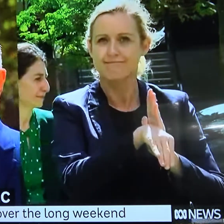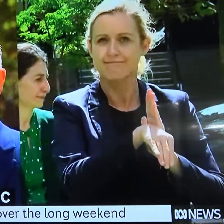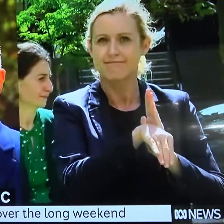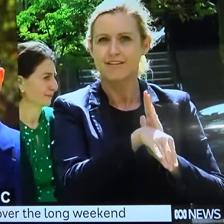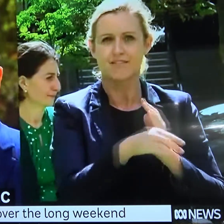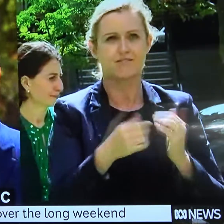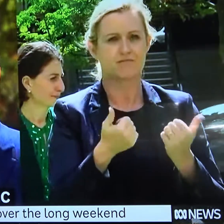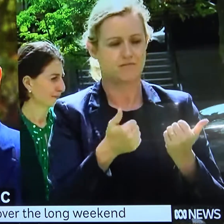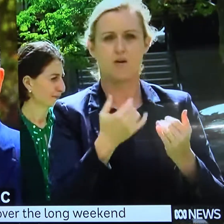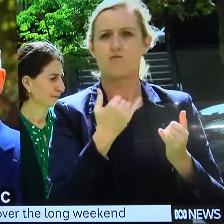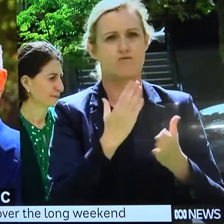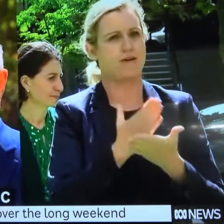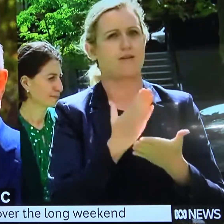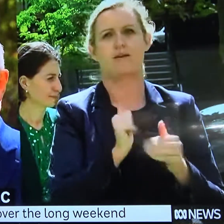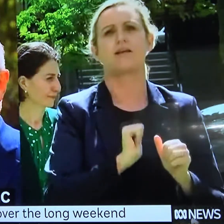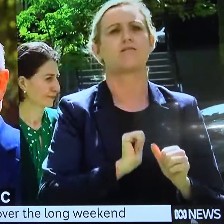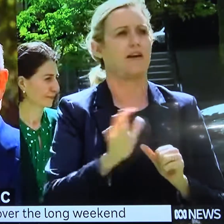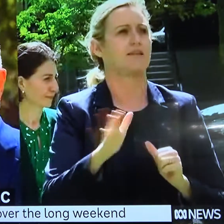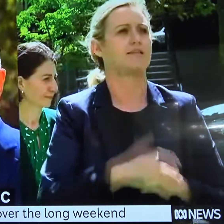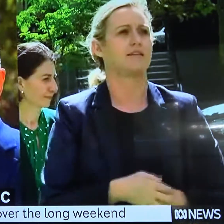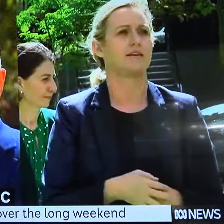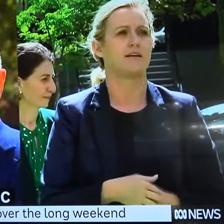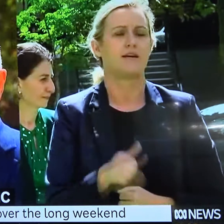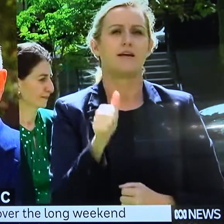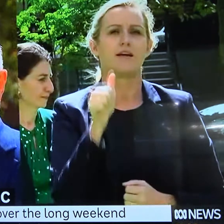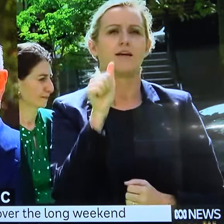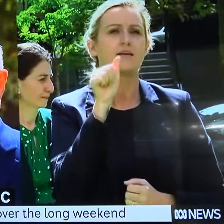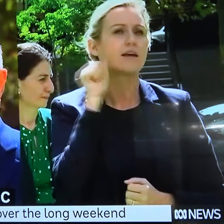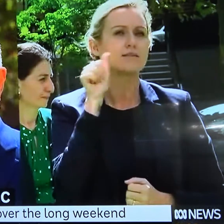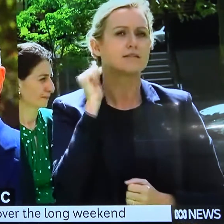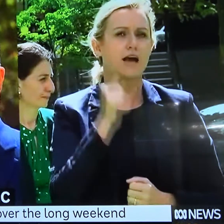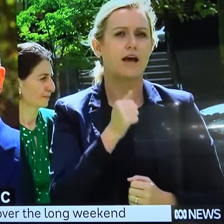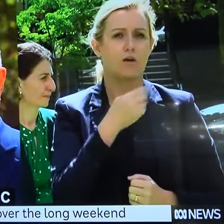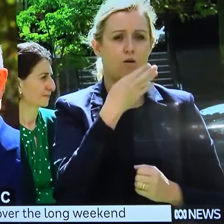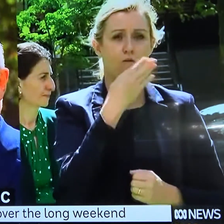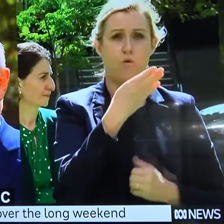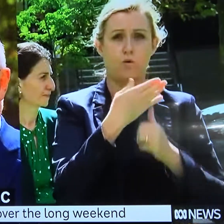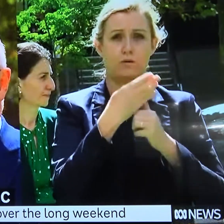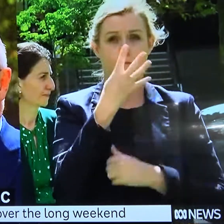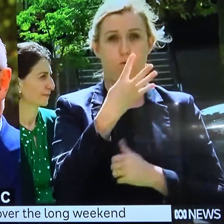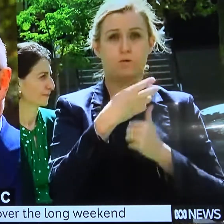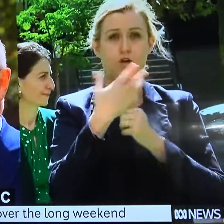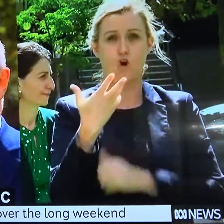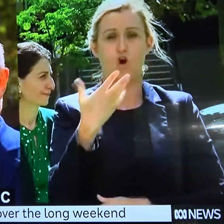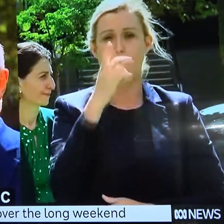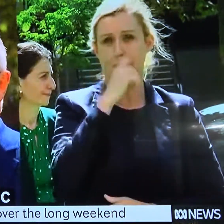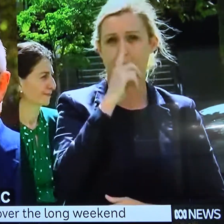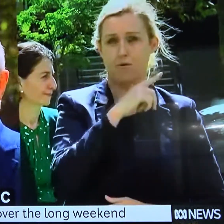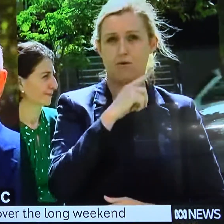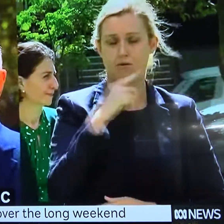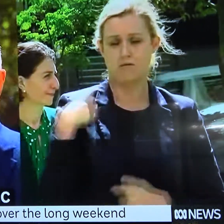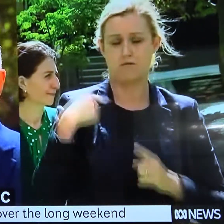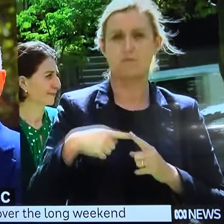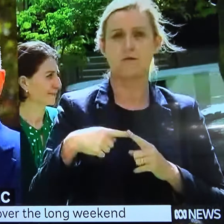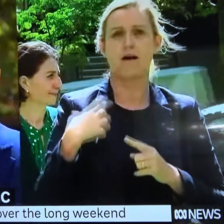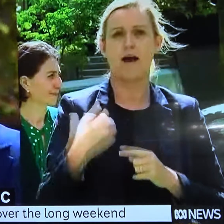this stage, and that is fantastic. Yesterday, of course, it was 49 people who were confirmed cases to 8 p.m. the